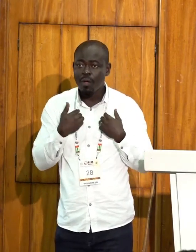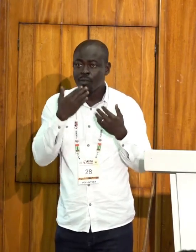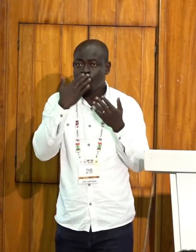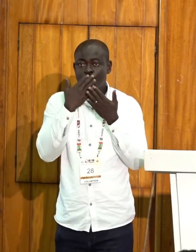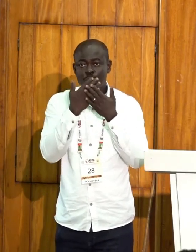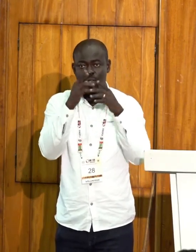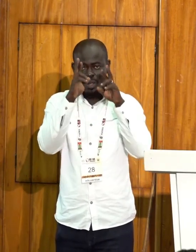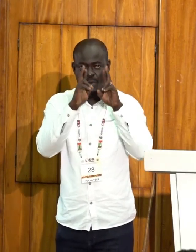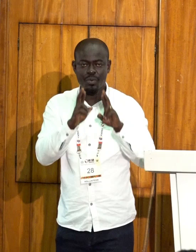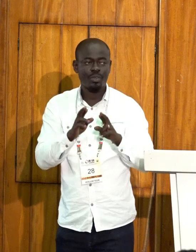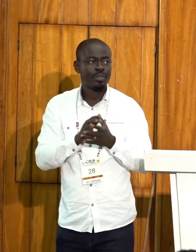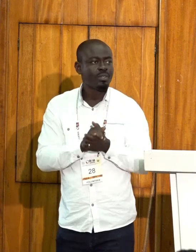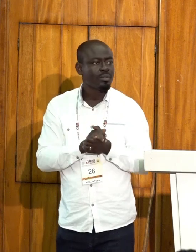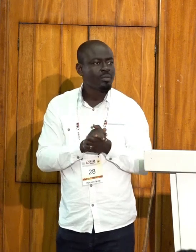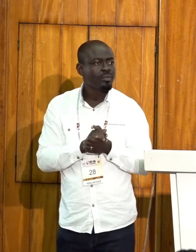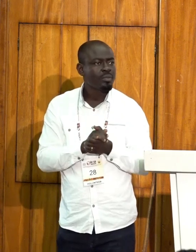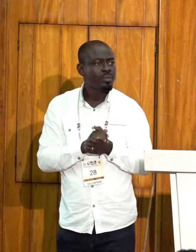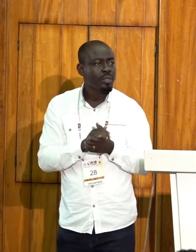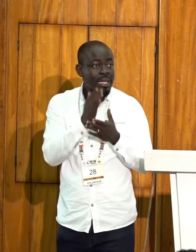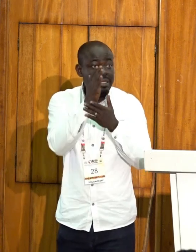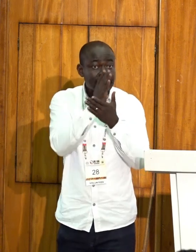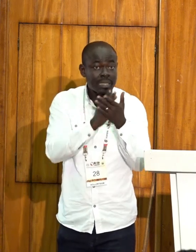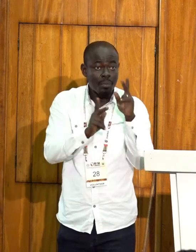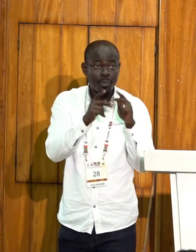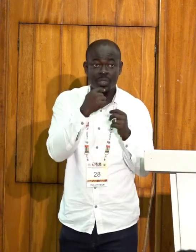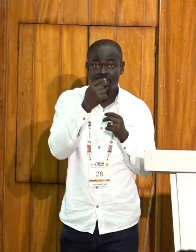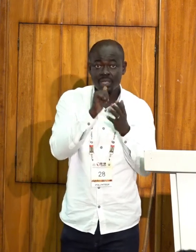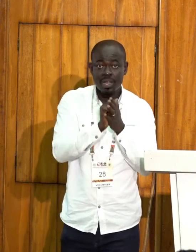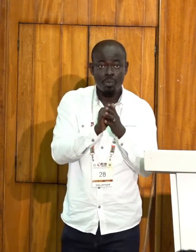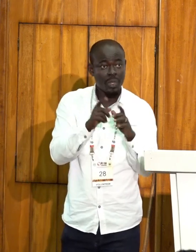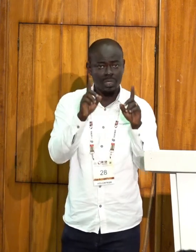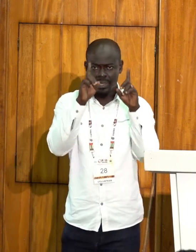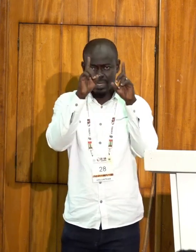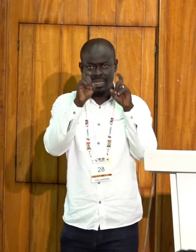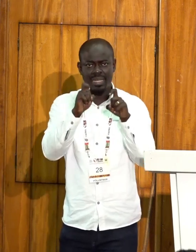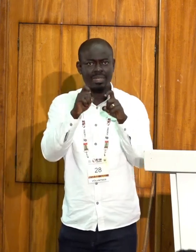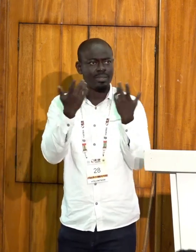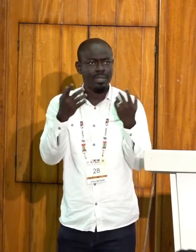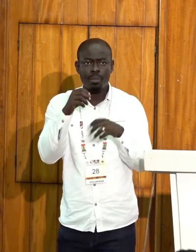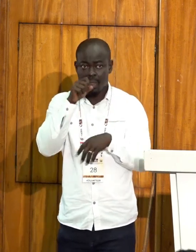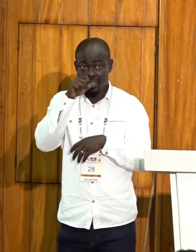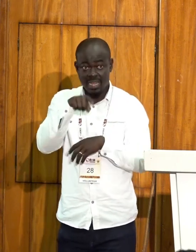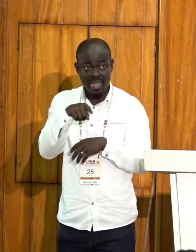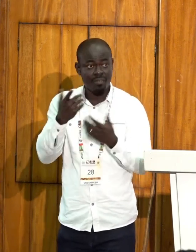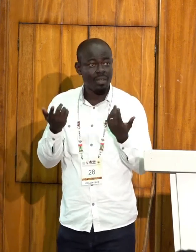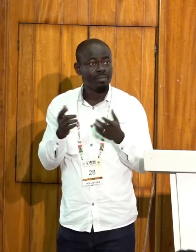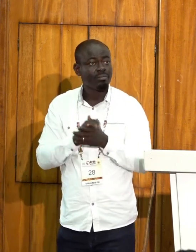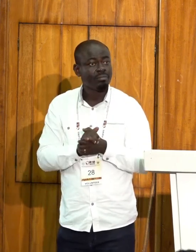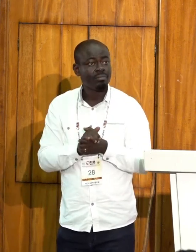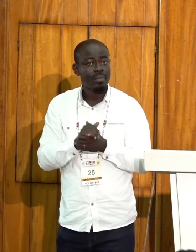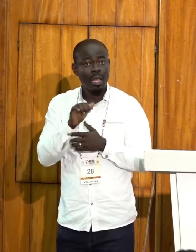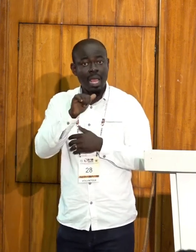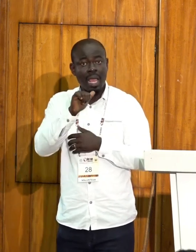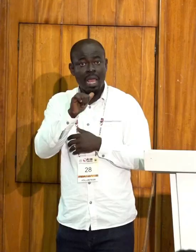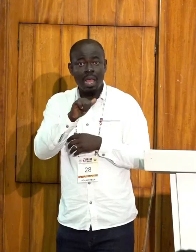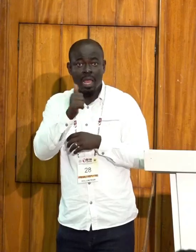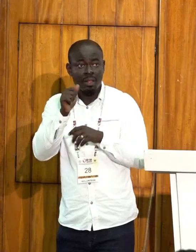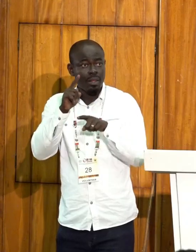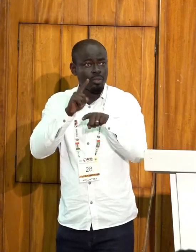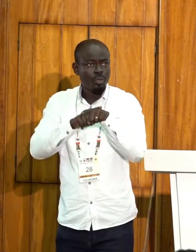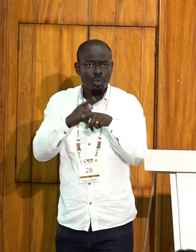results. Some said you could also test saliva. Others talked about hot spots,